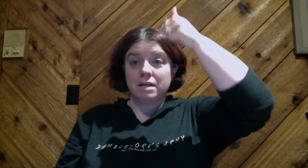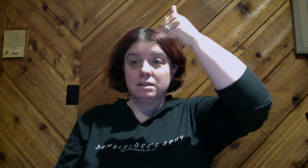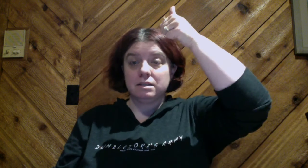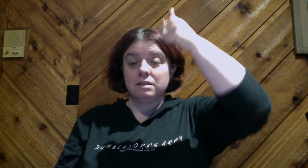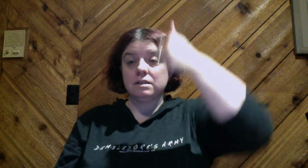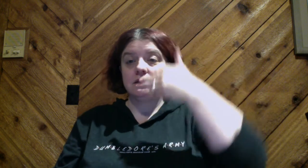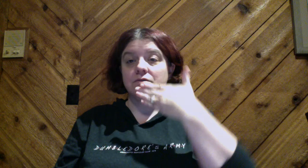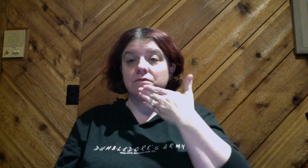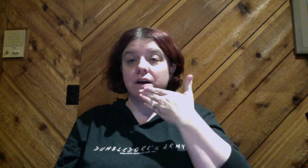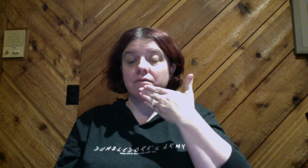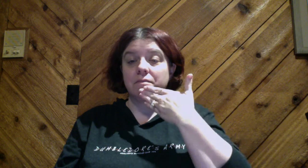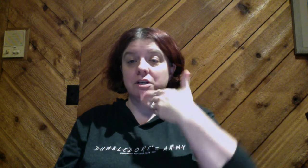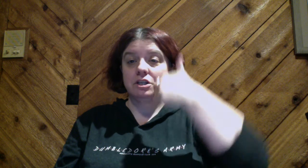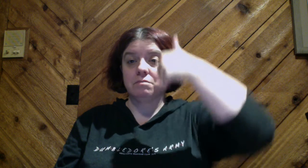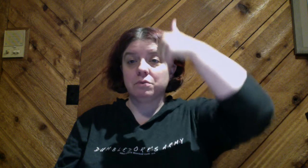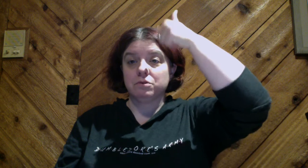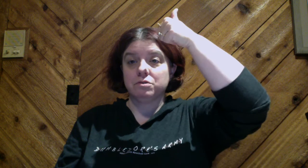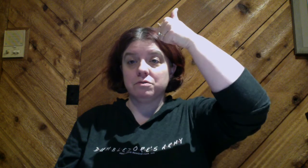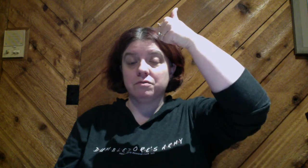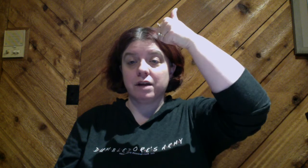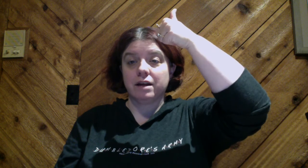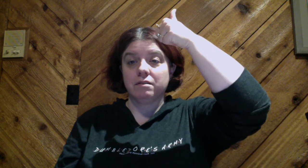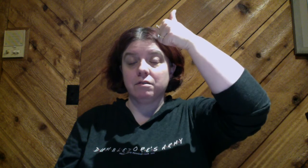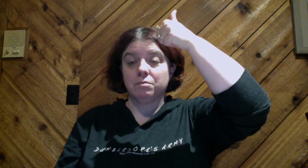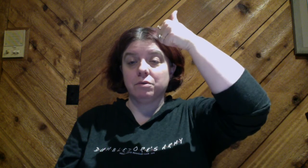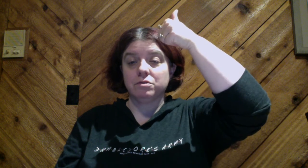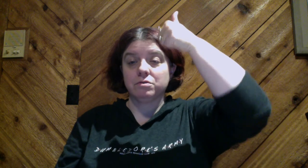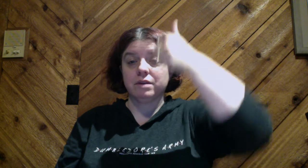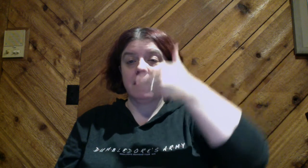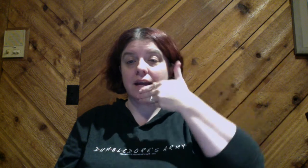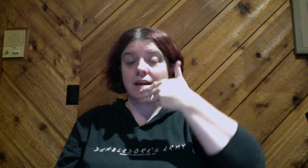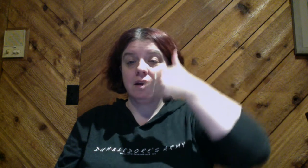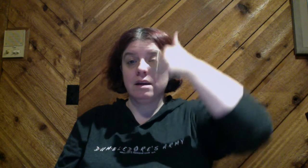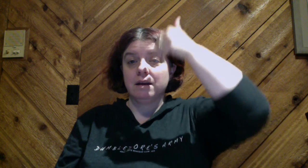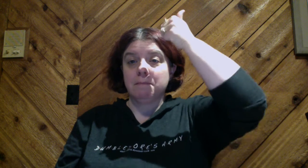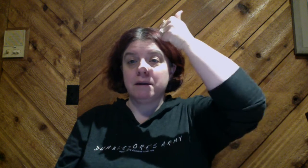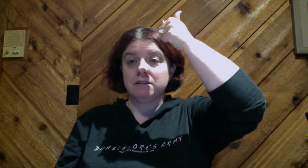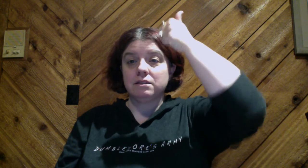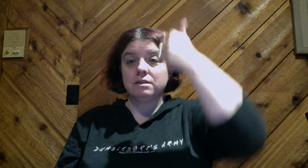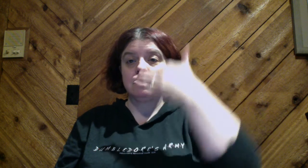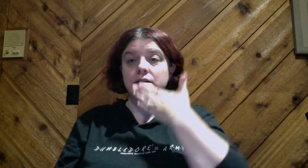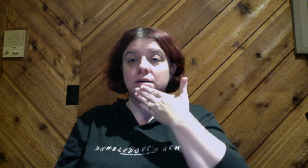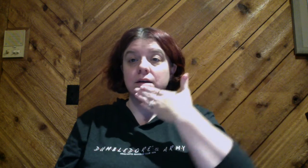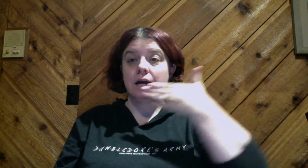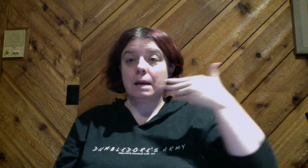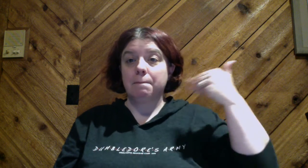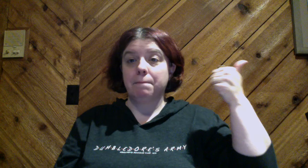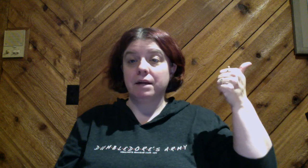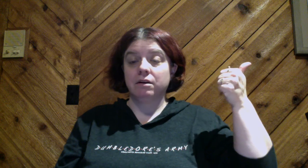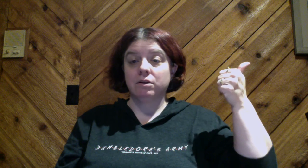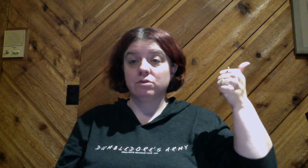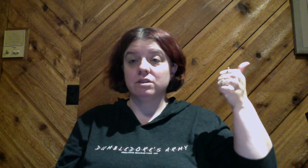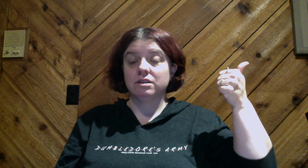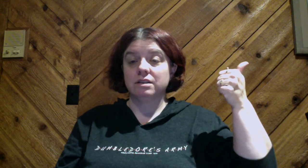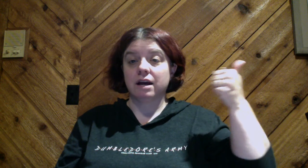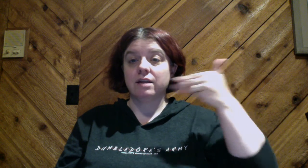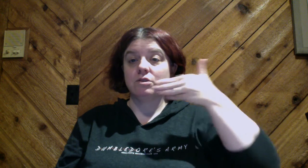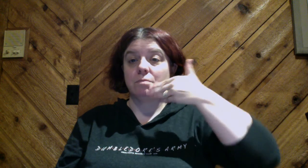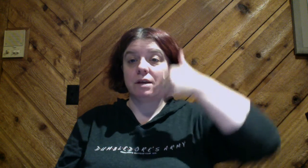Best, it's a 5 on my chin, pulls to a flat, or pulls to an A. Best, better, goes to the side, so best